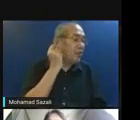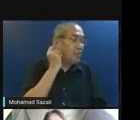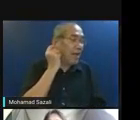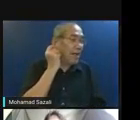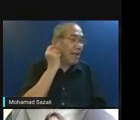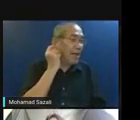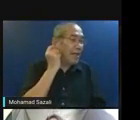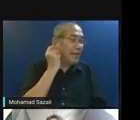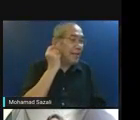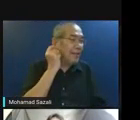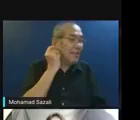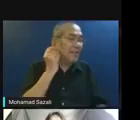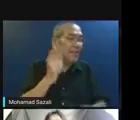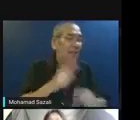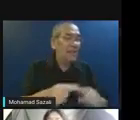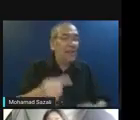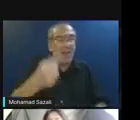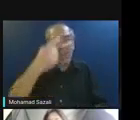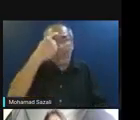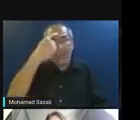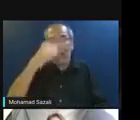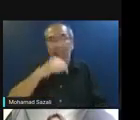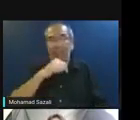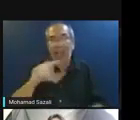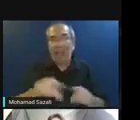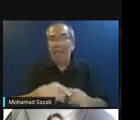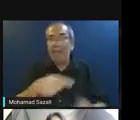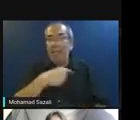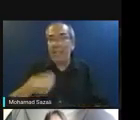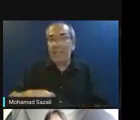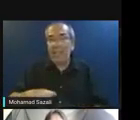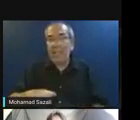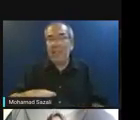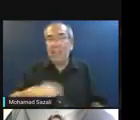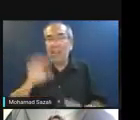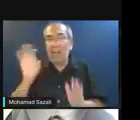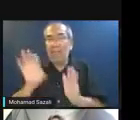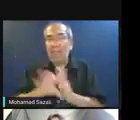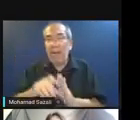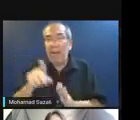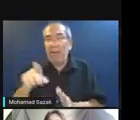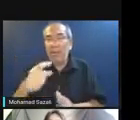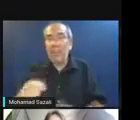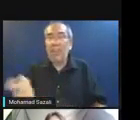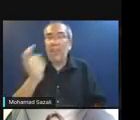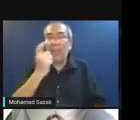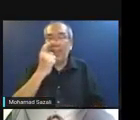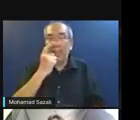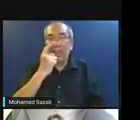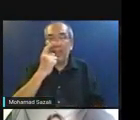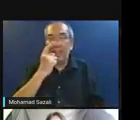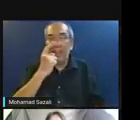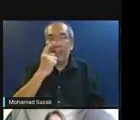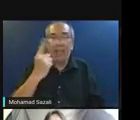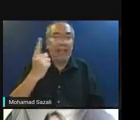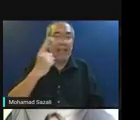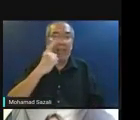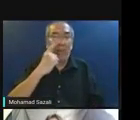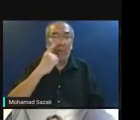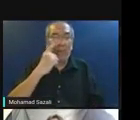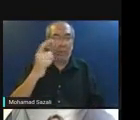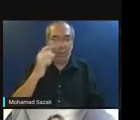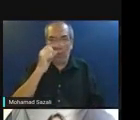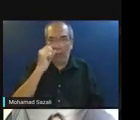try to figure out here. Okay, this is the sign for female in Chinese sign language, while in India, the sign for female is